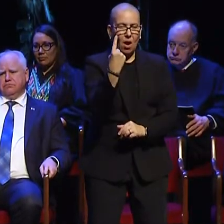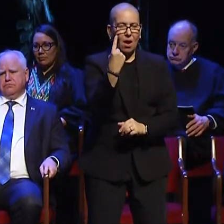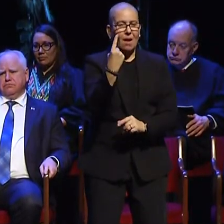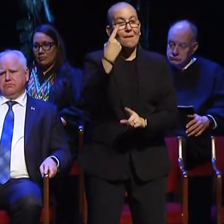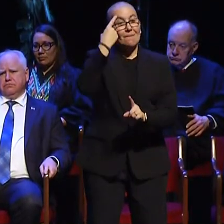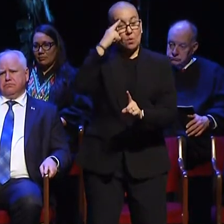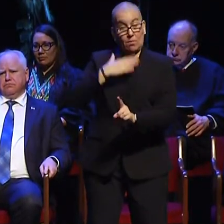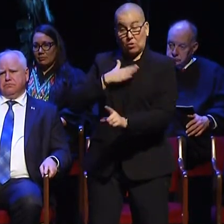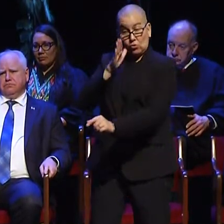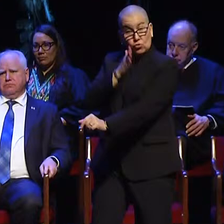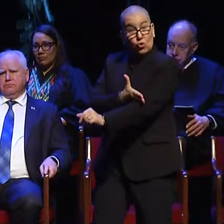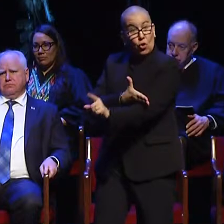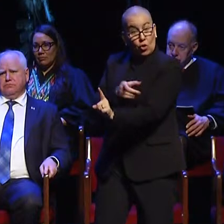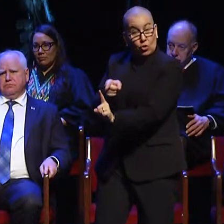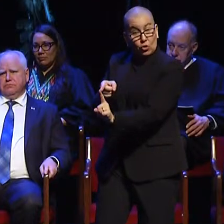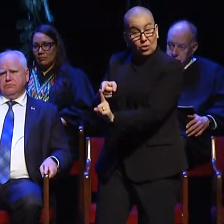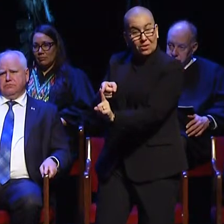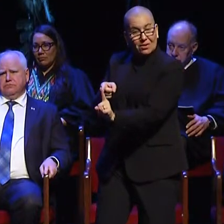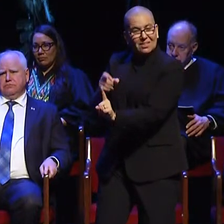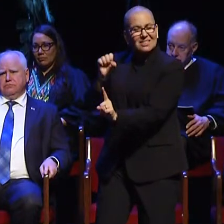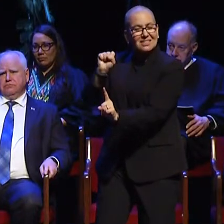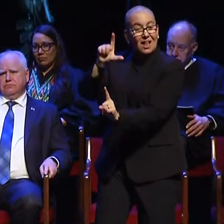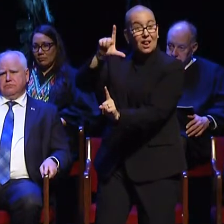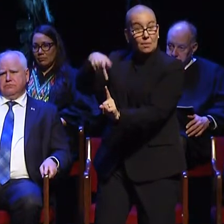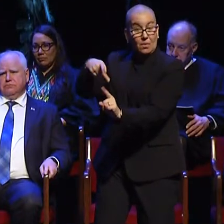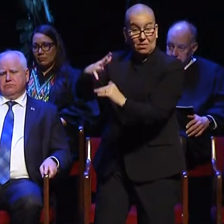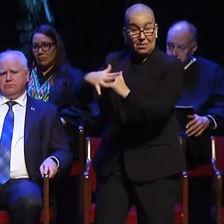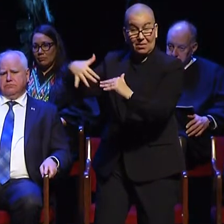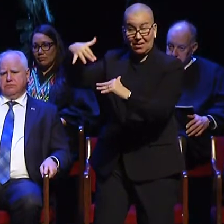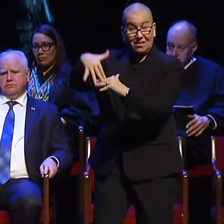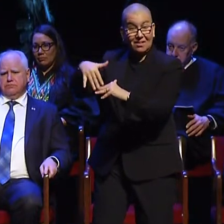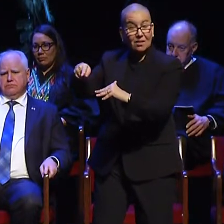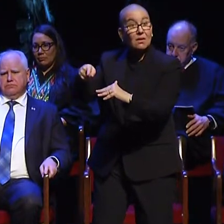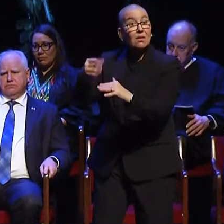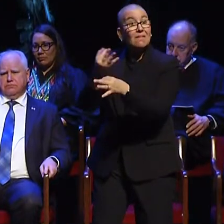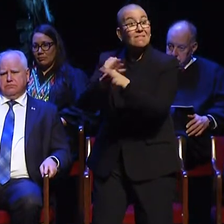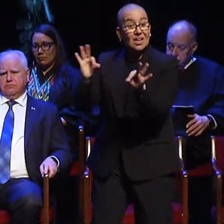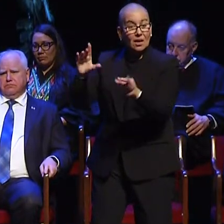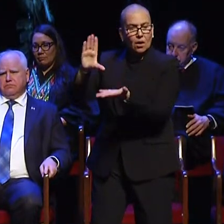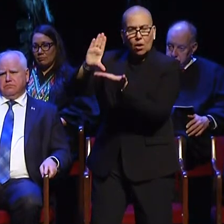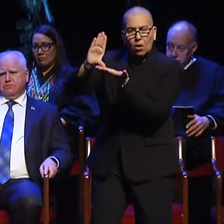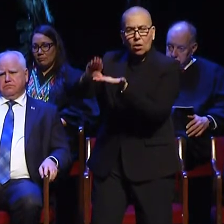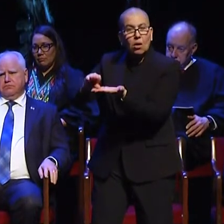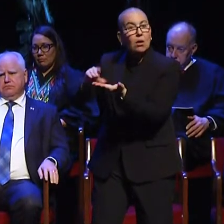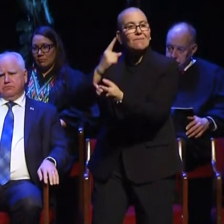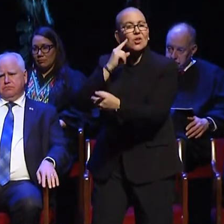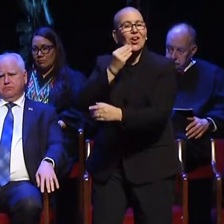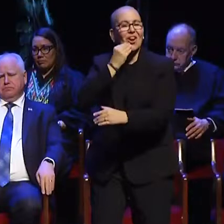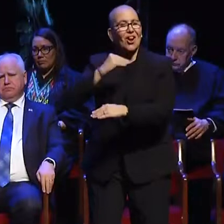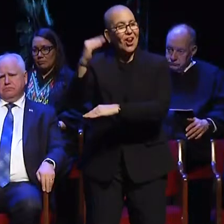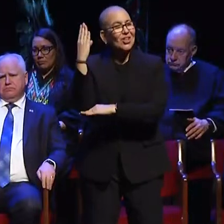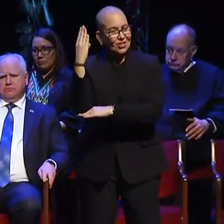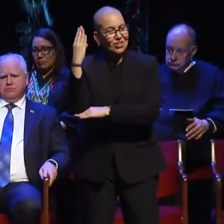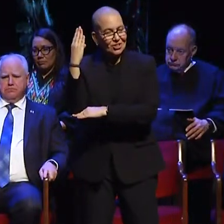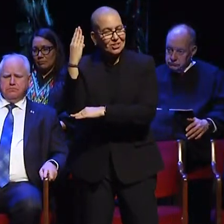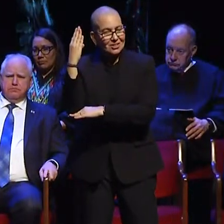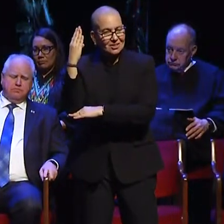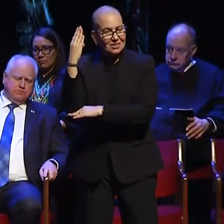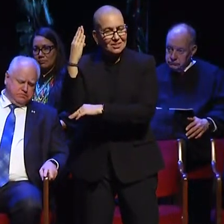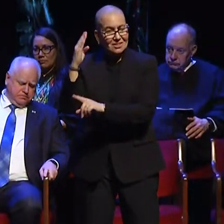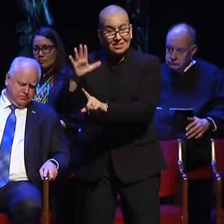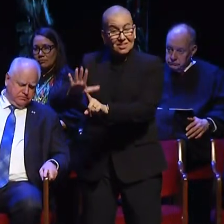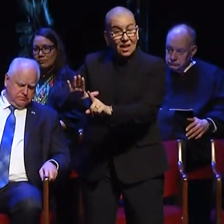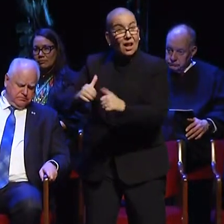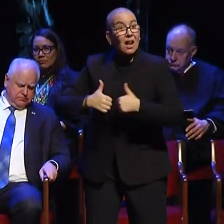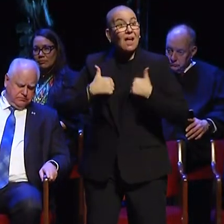from St. Louis Park who ate free and reduced price lunch and whose life was saved by Medicaid, to